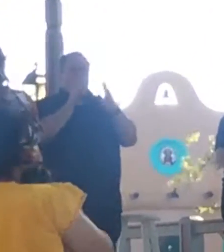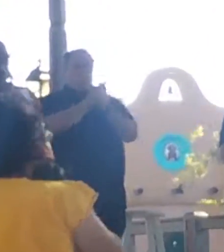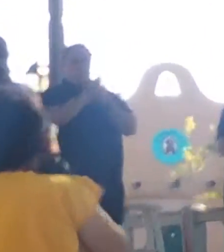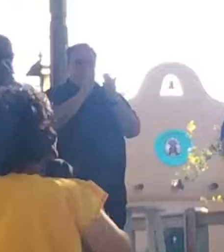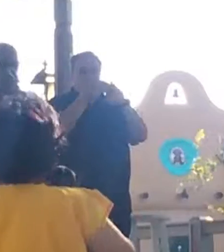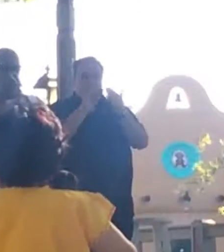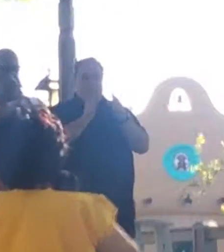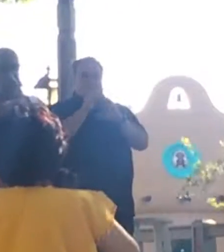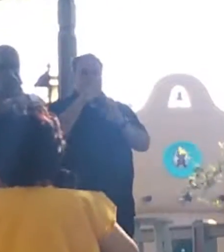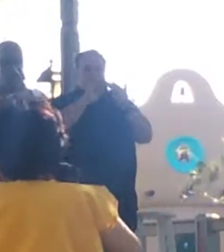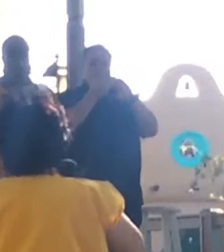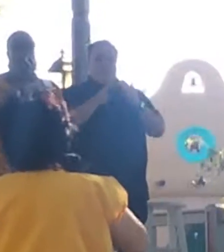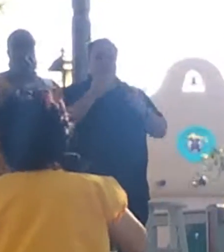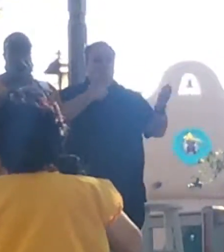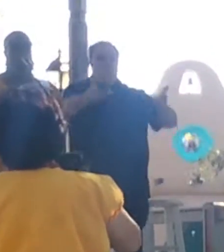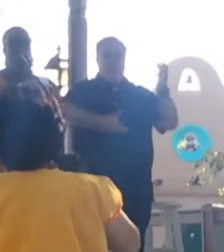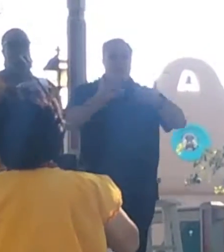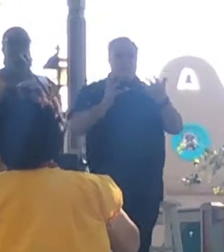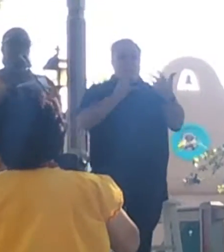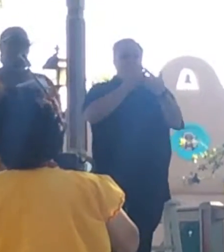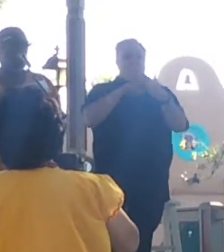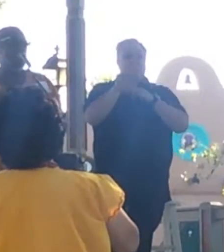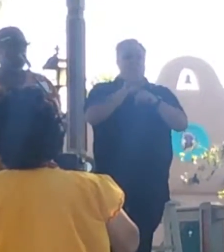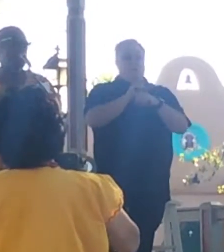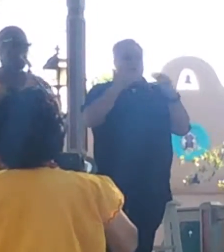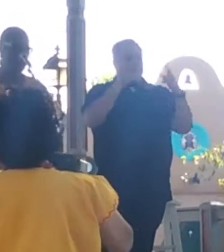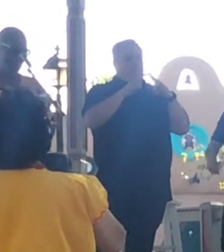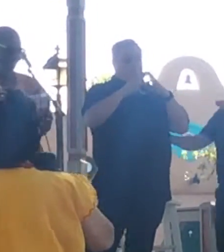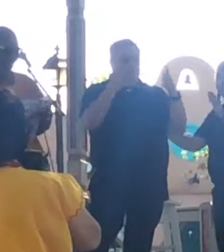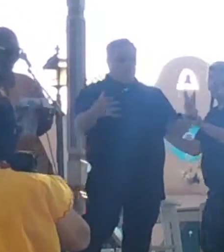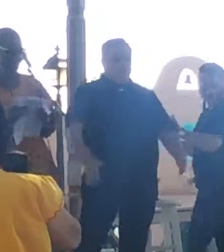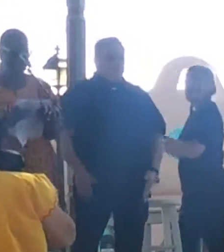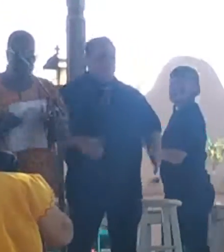in our city. We welcome your partnership in this work. Thank you very much.